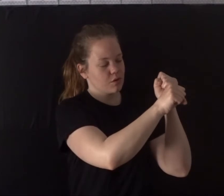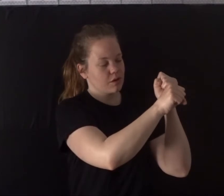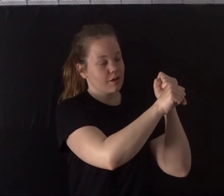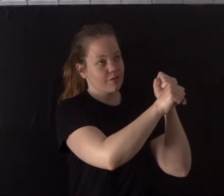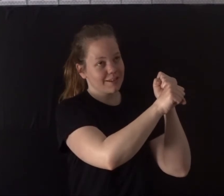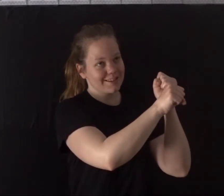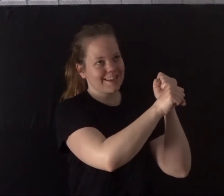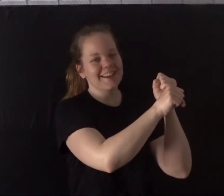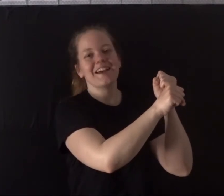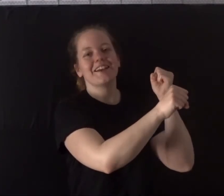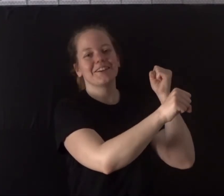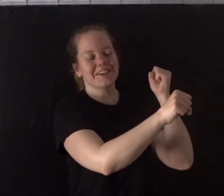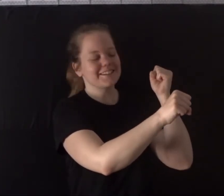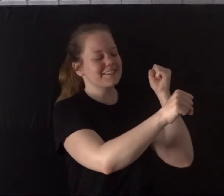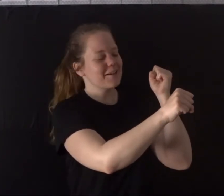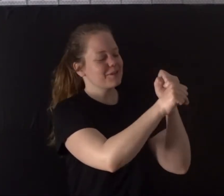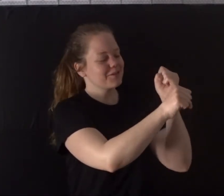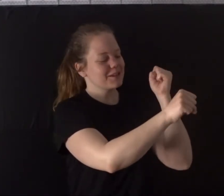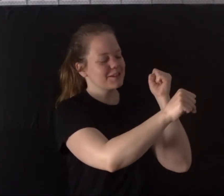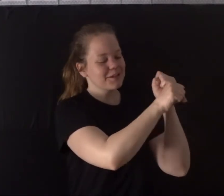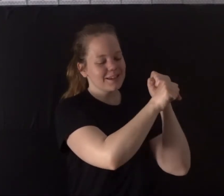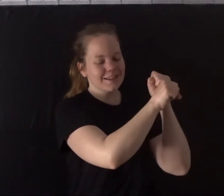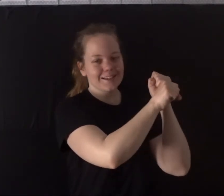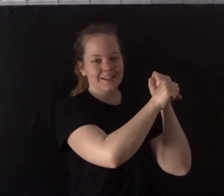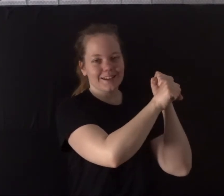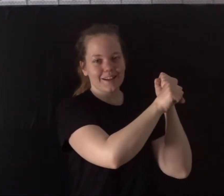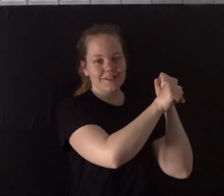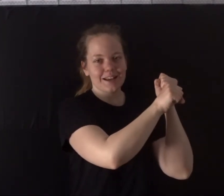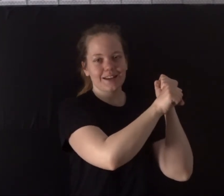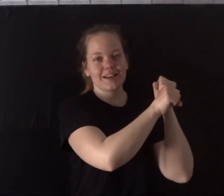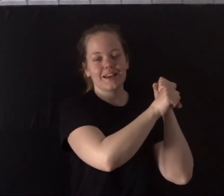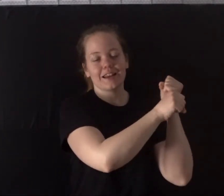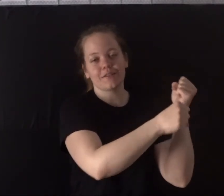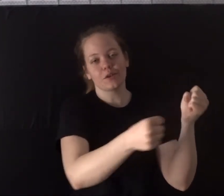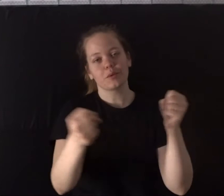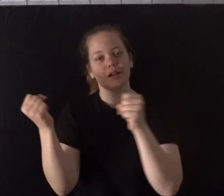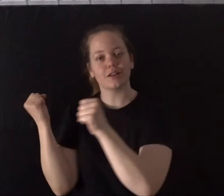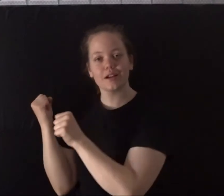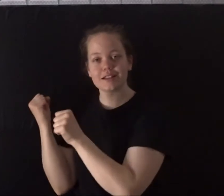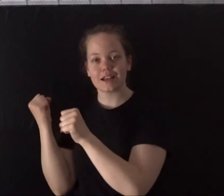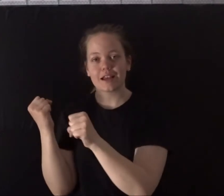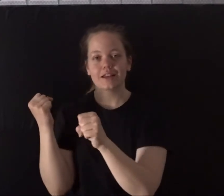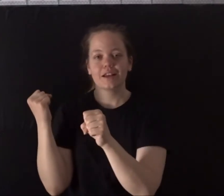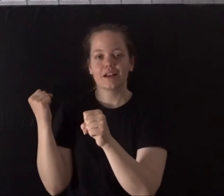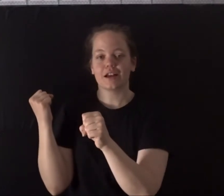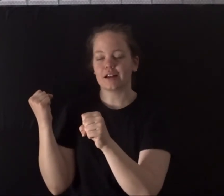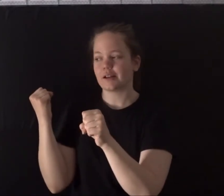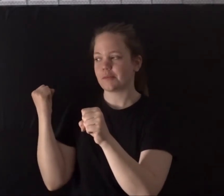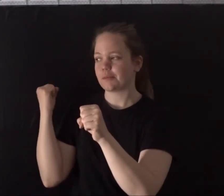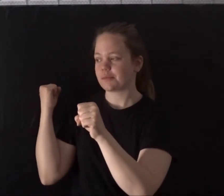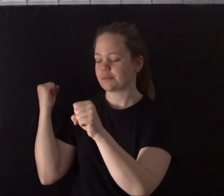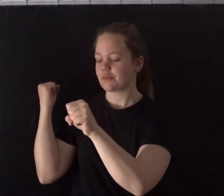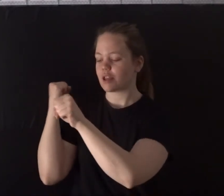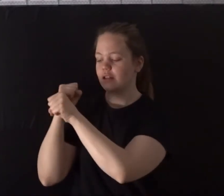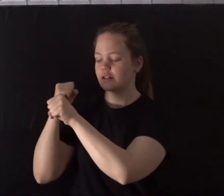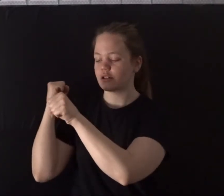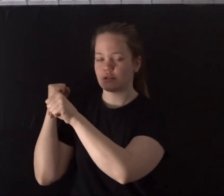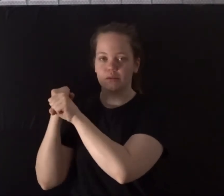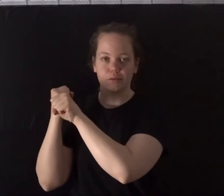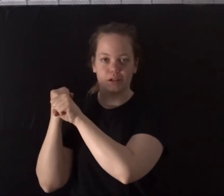your fist. You're going to tap your fist twice on the left side. If you play on the right side, then you would